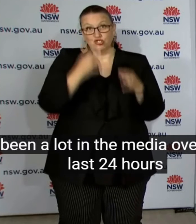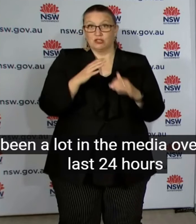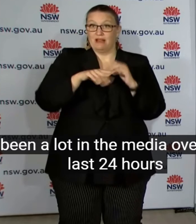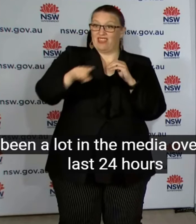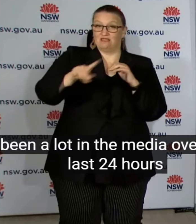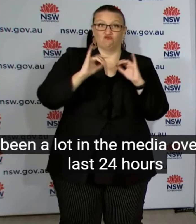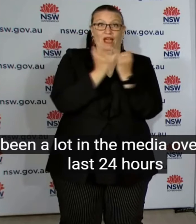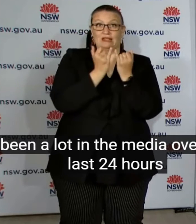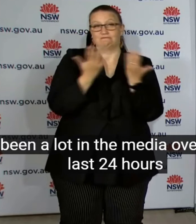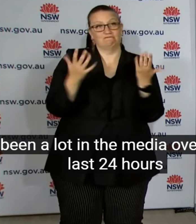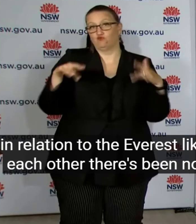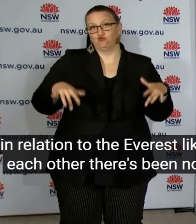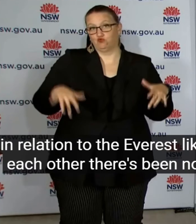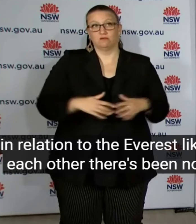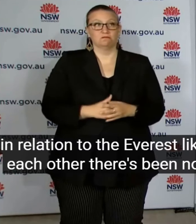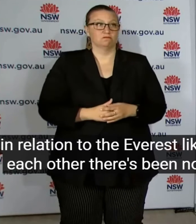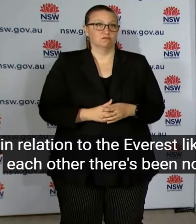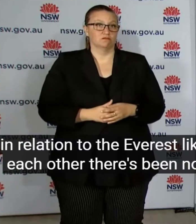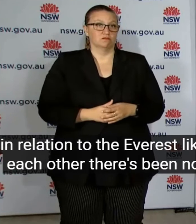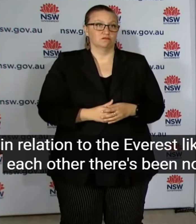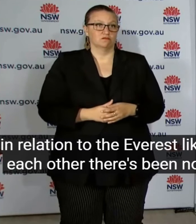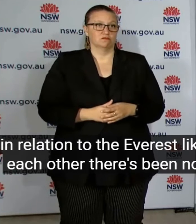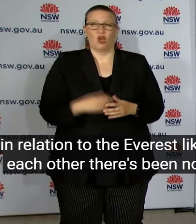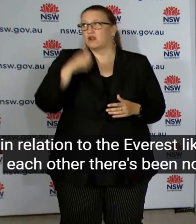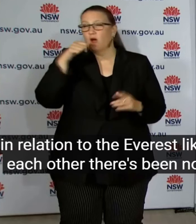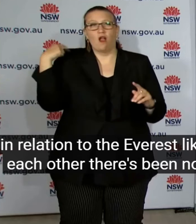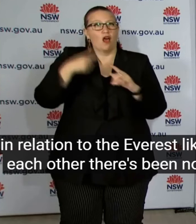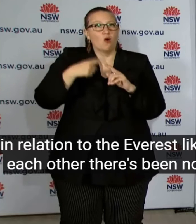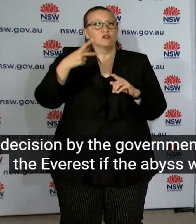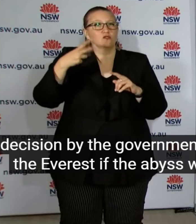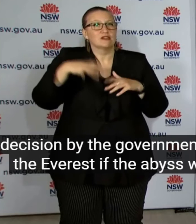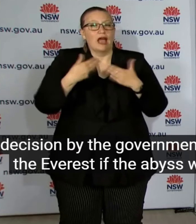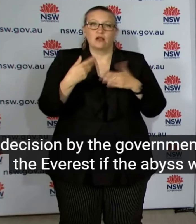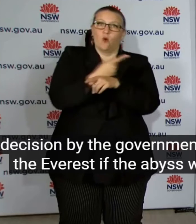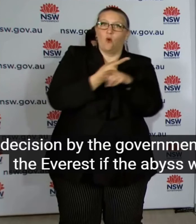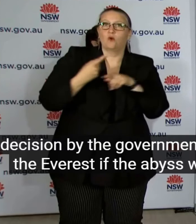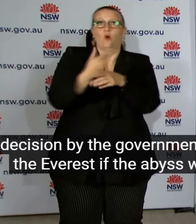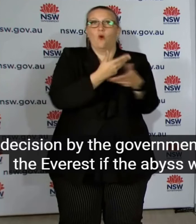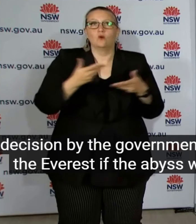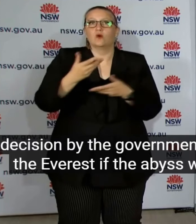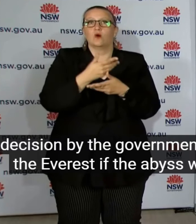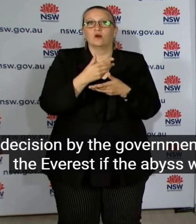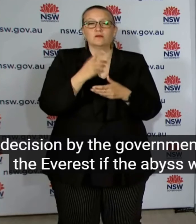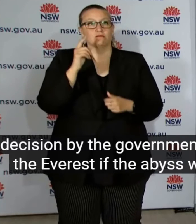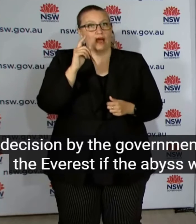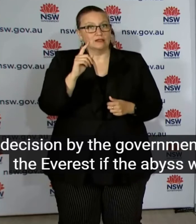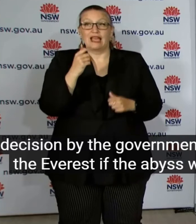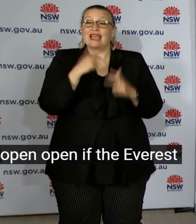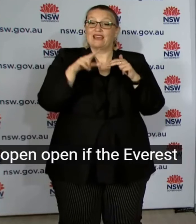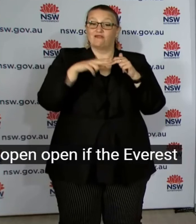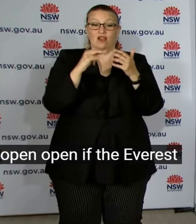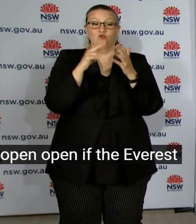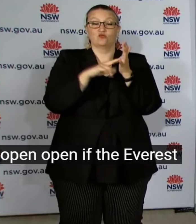the Everest was to open, the Everest will be running on that date. If the state has opened under the 70%